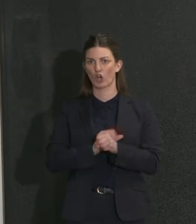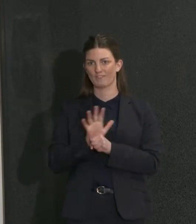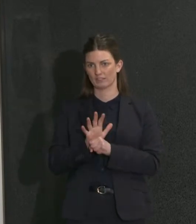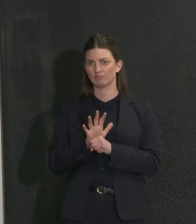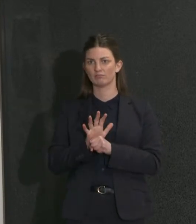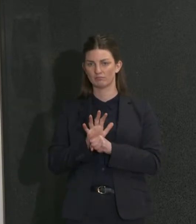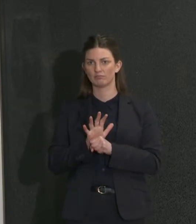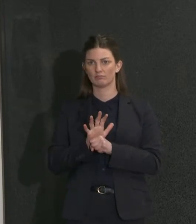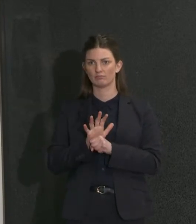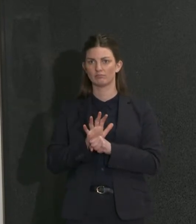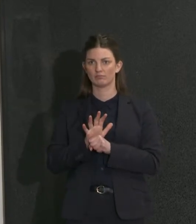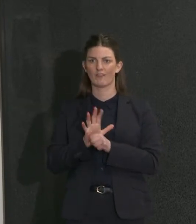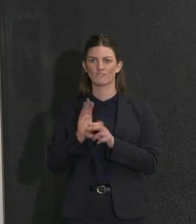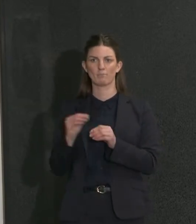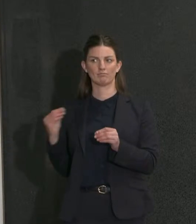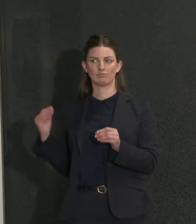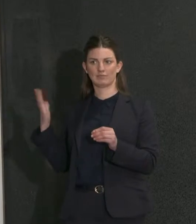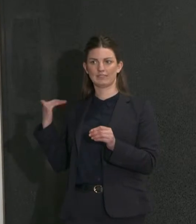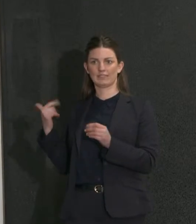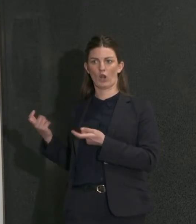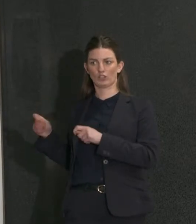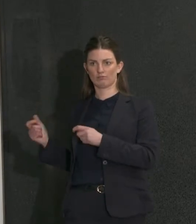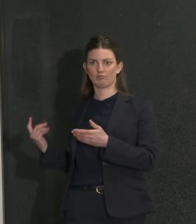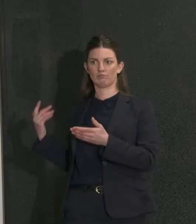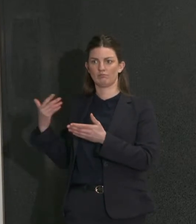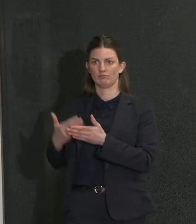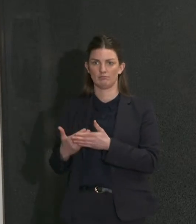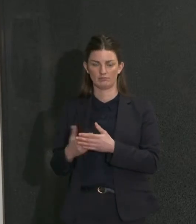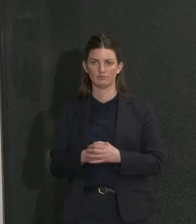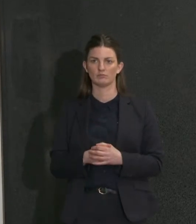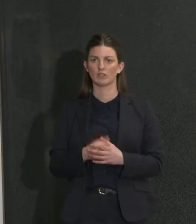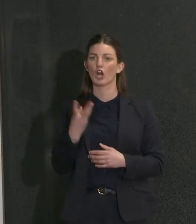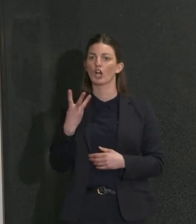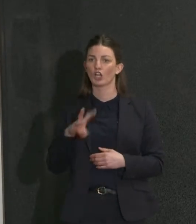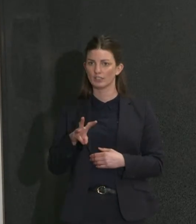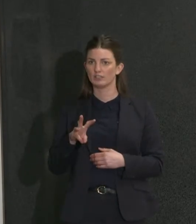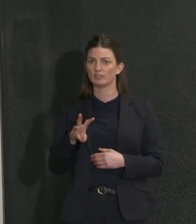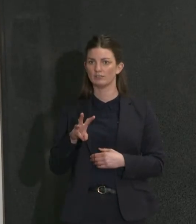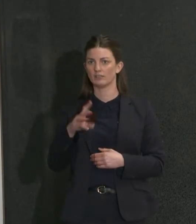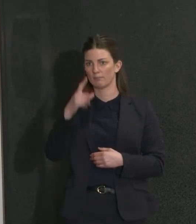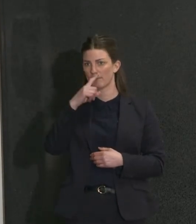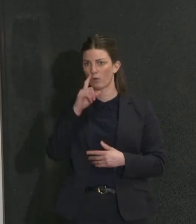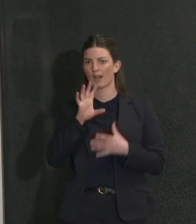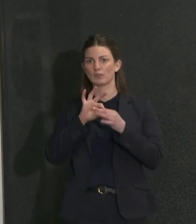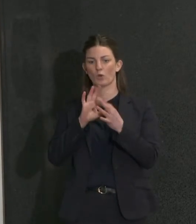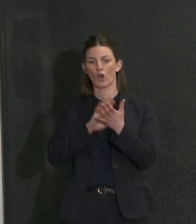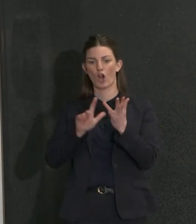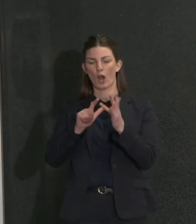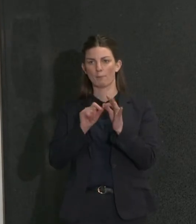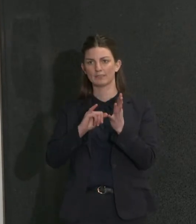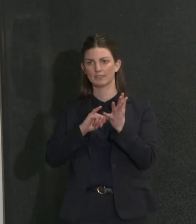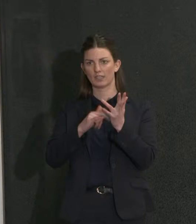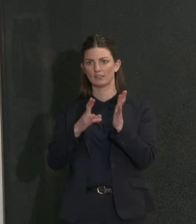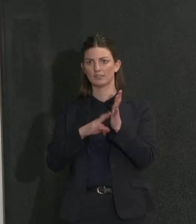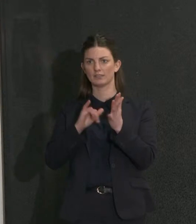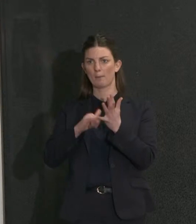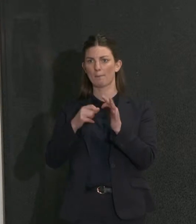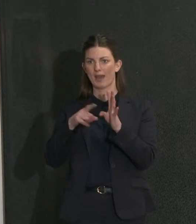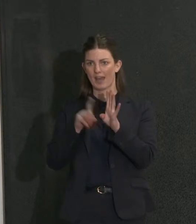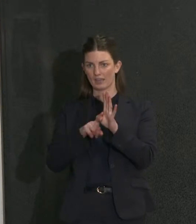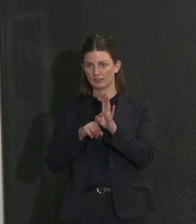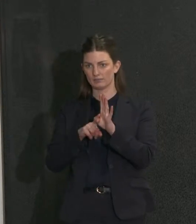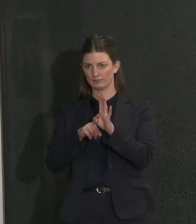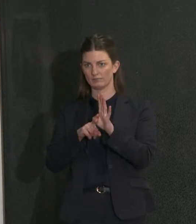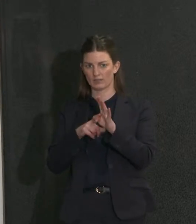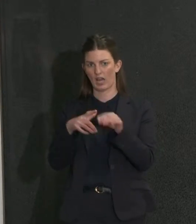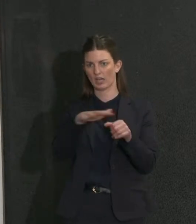include those in the previous outbreak. 30 of the active cases are associated with the Hobsons Bay cluster. 8 of the active cases are